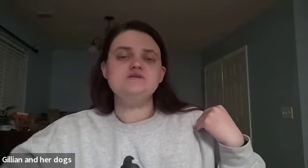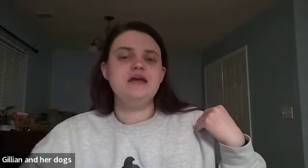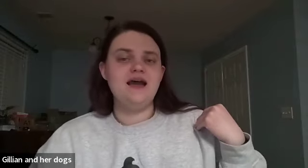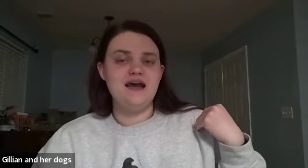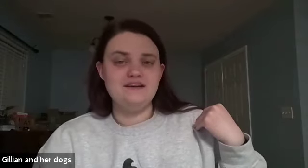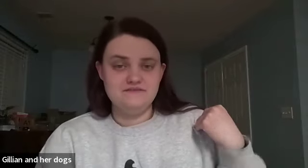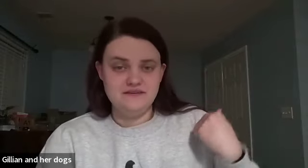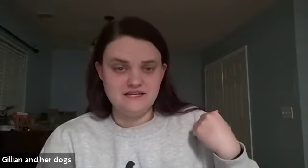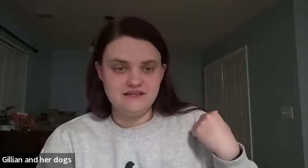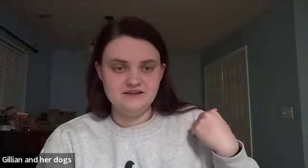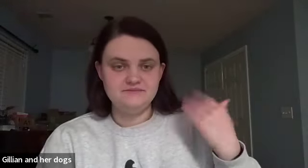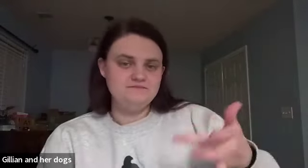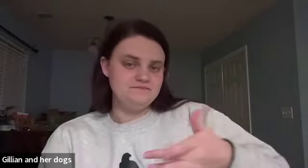So we had feeling.